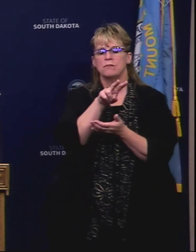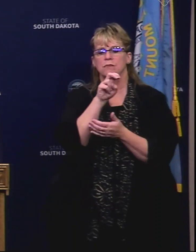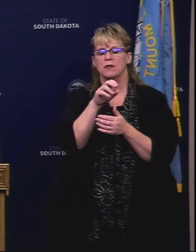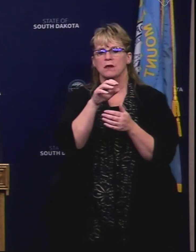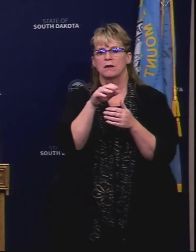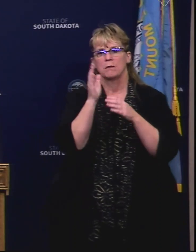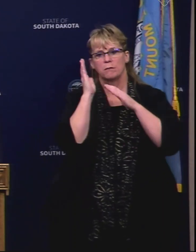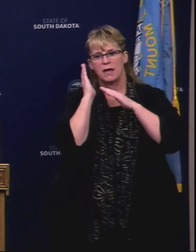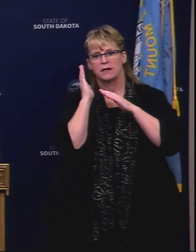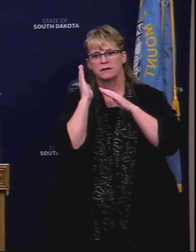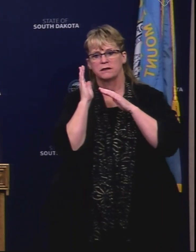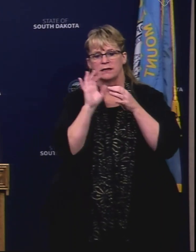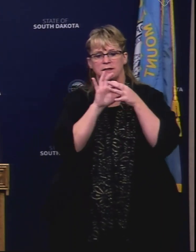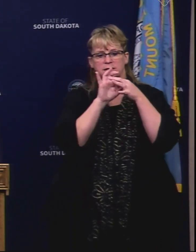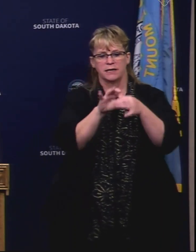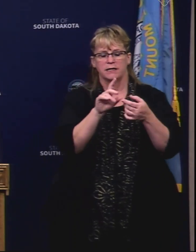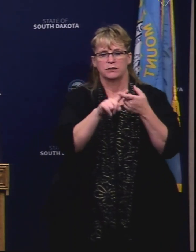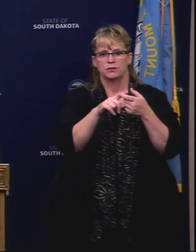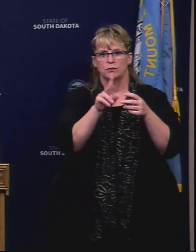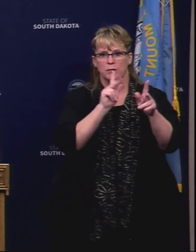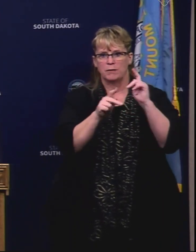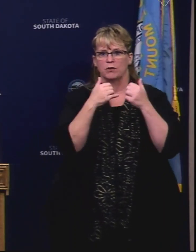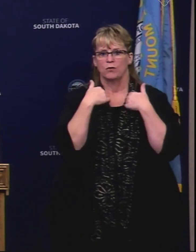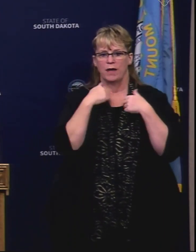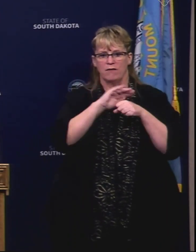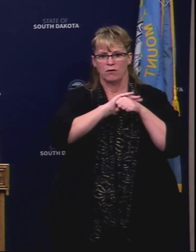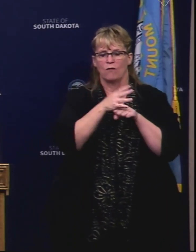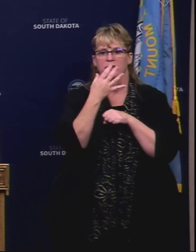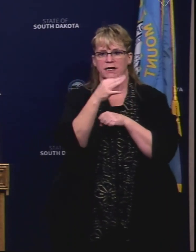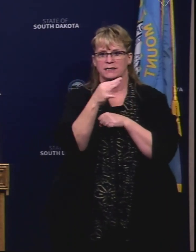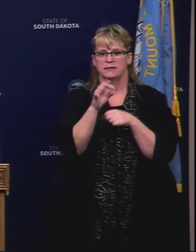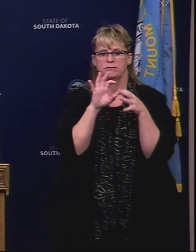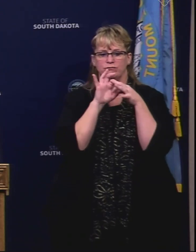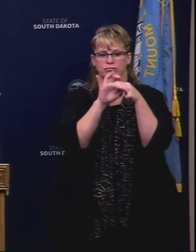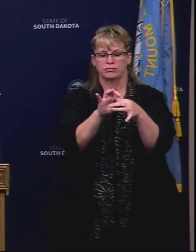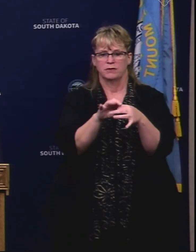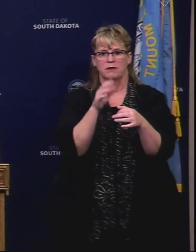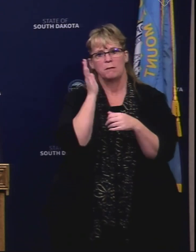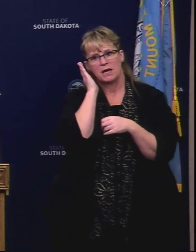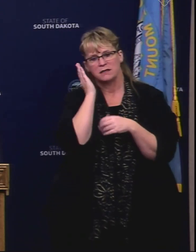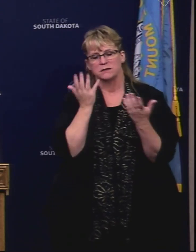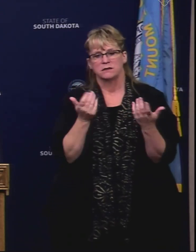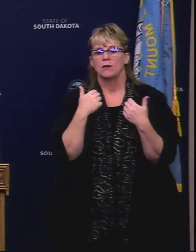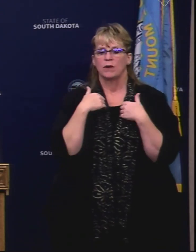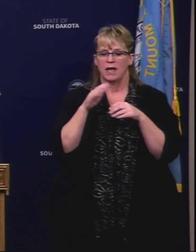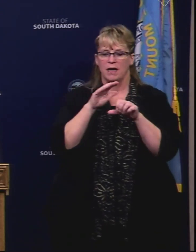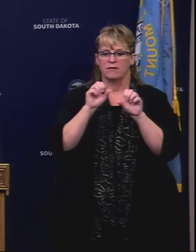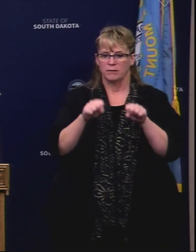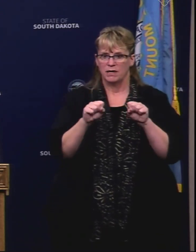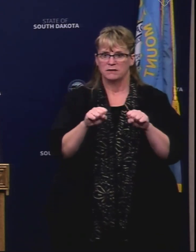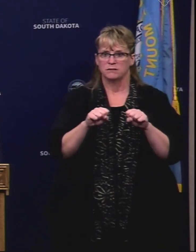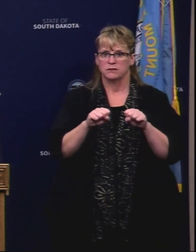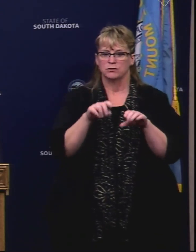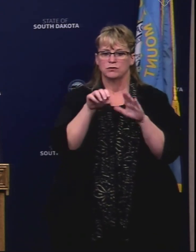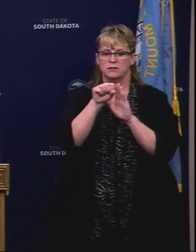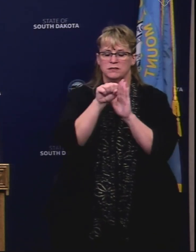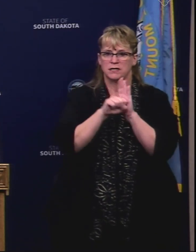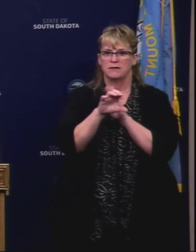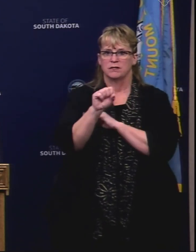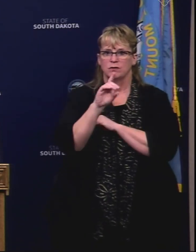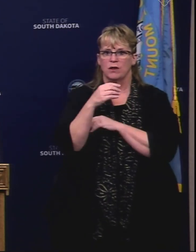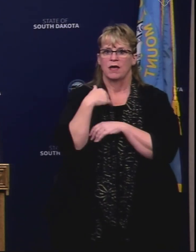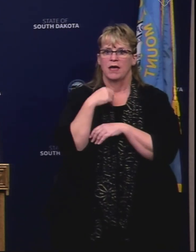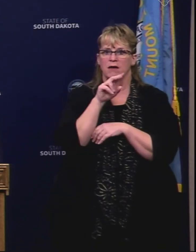beds dedicated to individuals that would have COVID-19. So that we would have the capacity in the state of South Dakota to